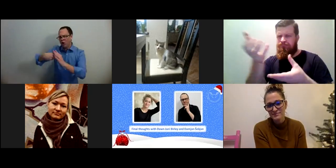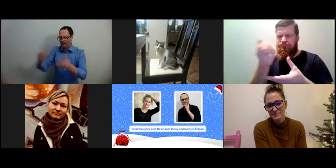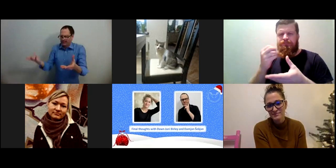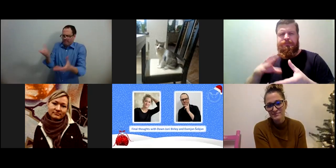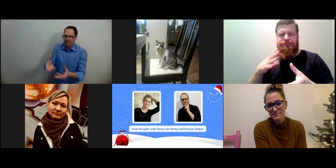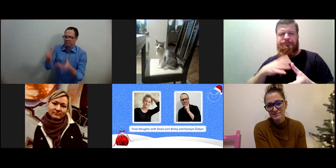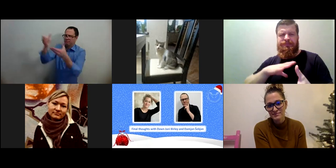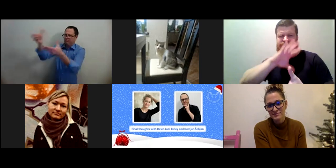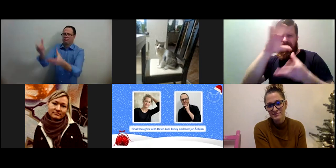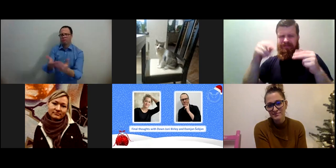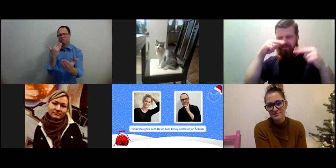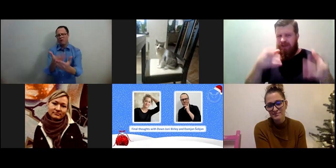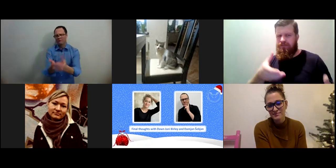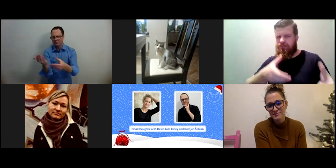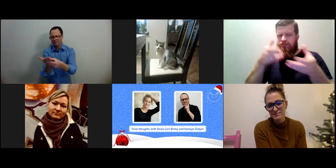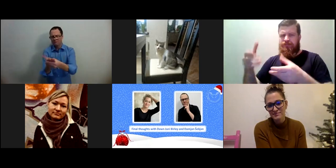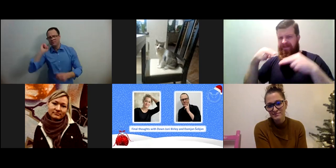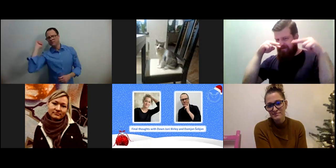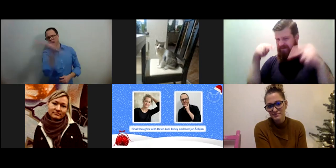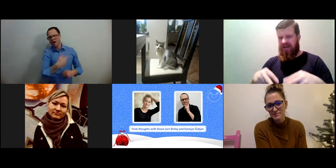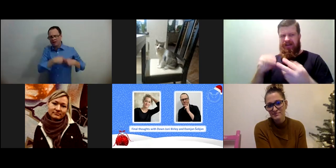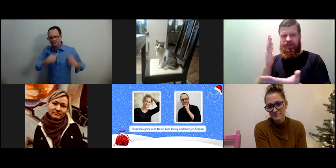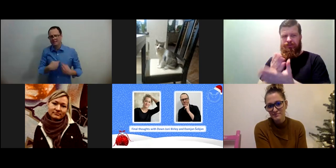see software that enables